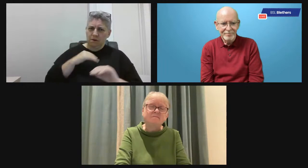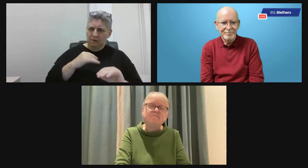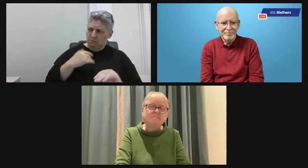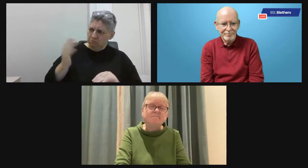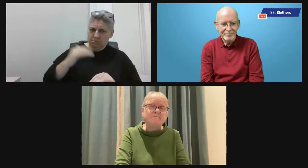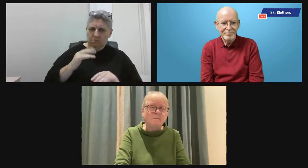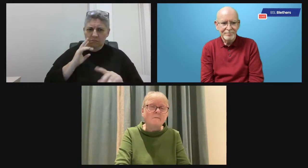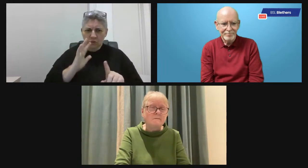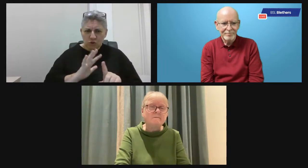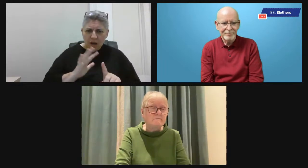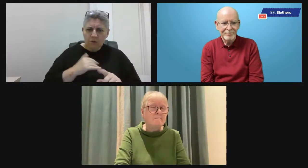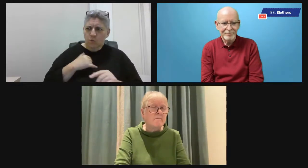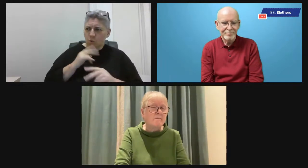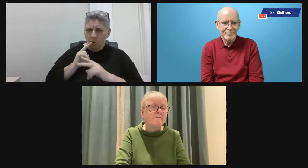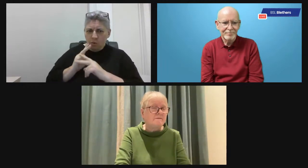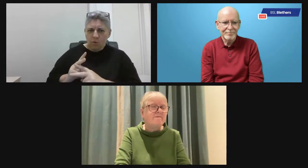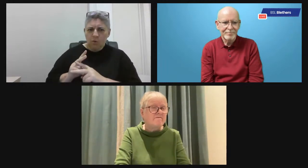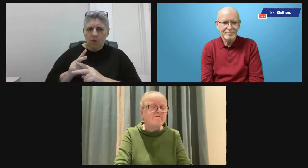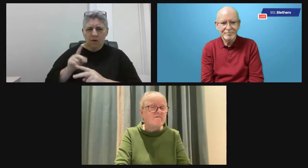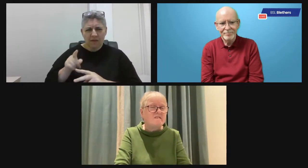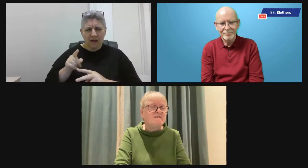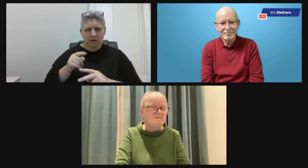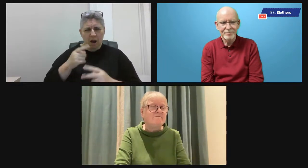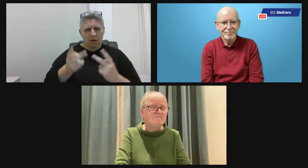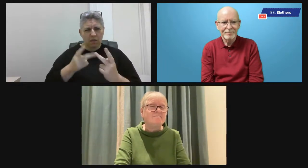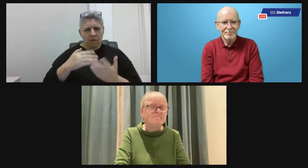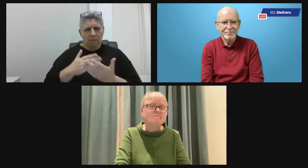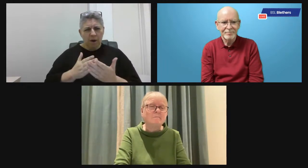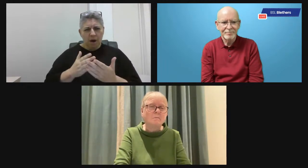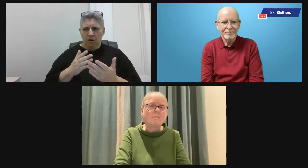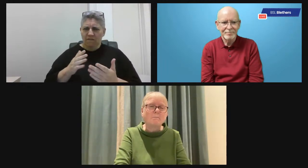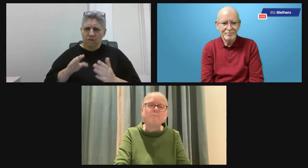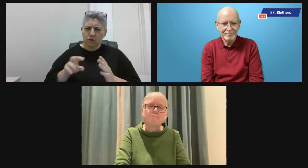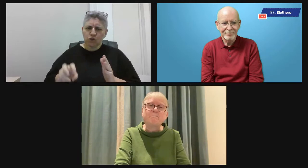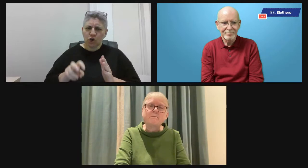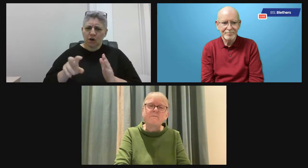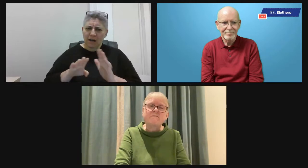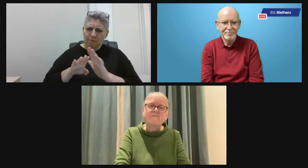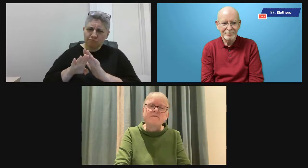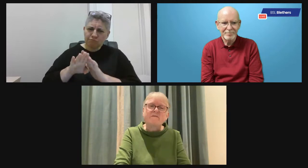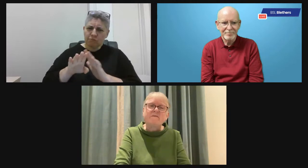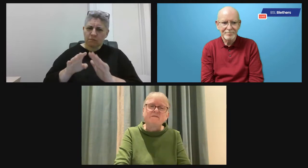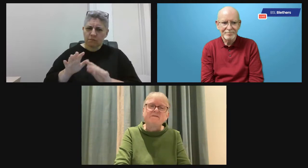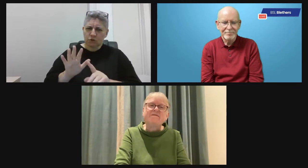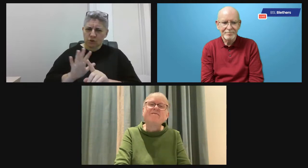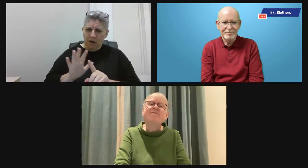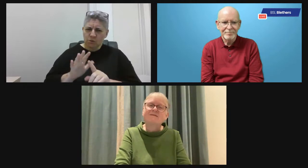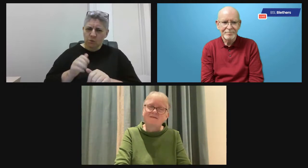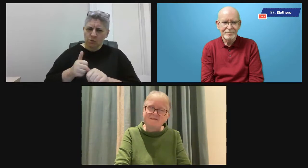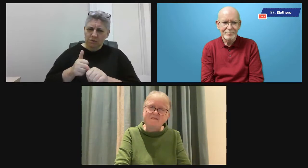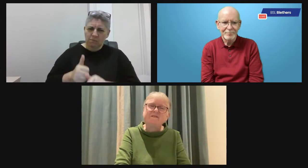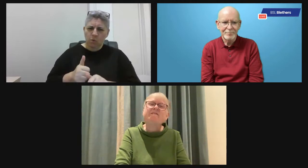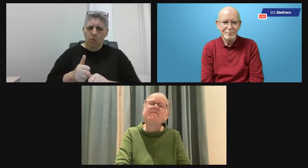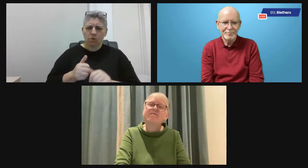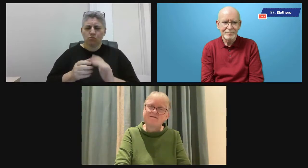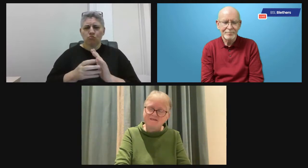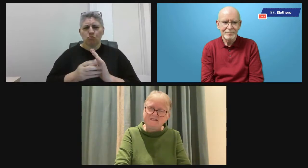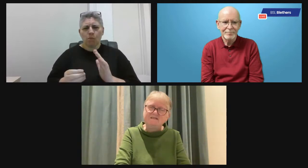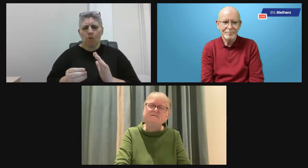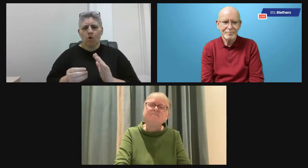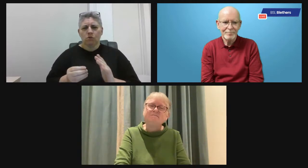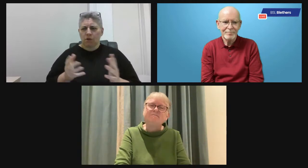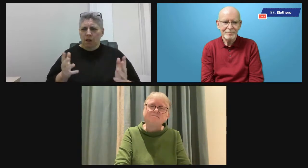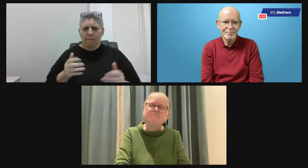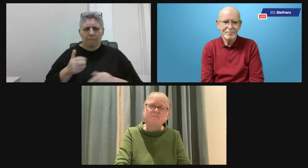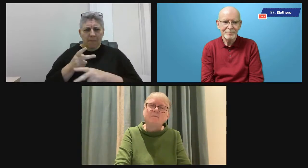school, then they've never seen or met anyone that's like them. They don't even know the age. So I suppose that's part of any